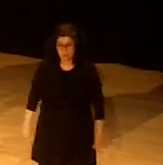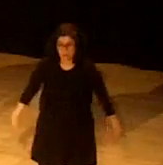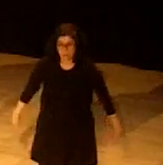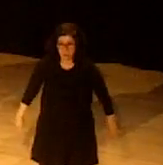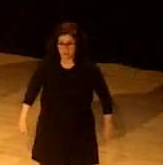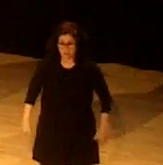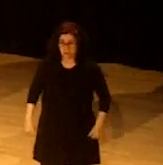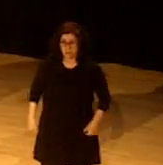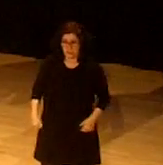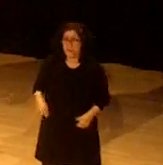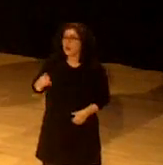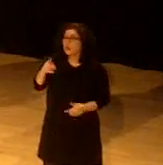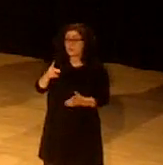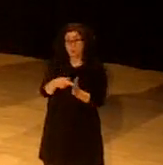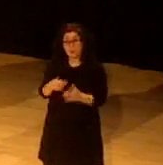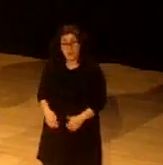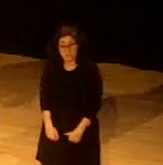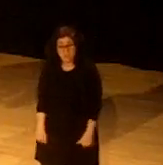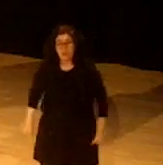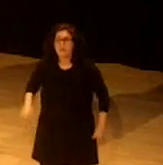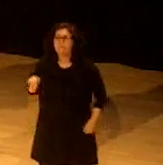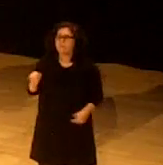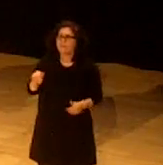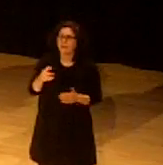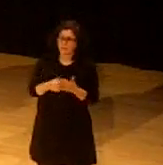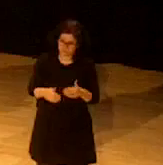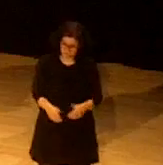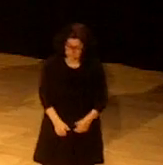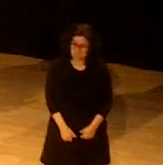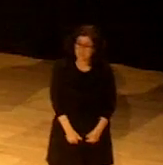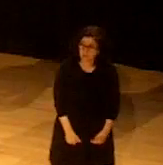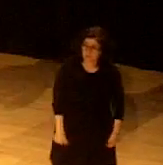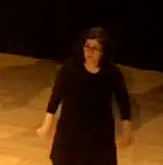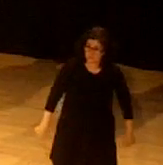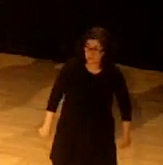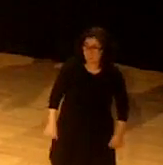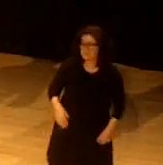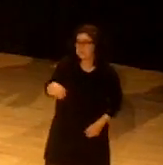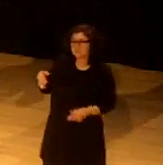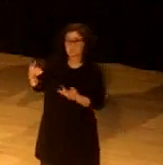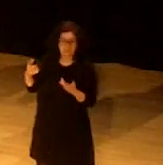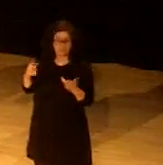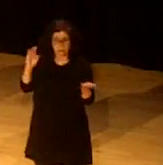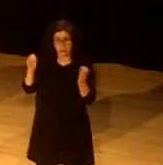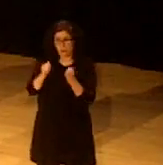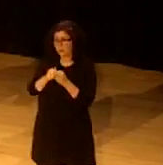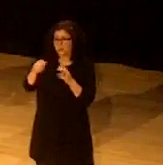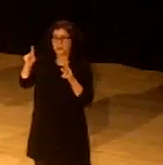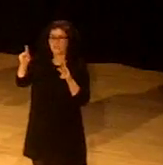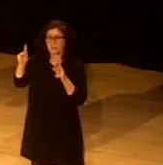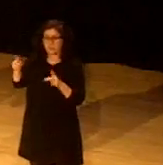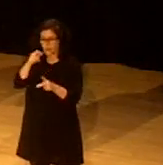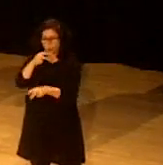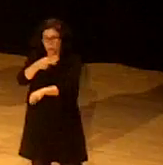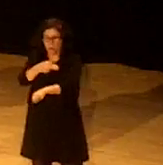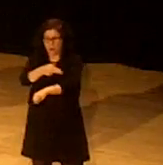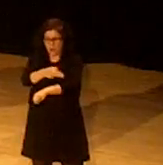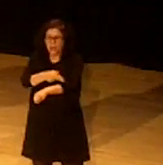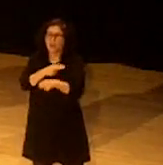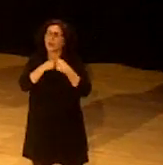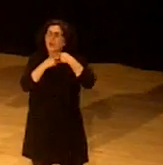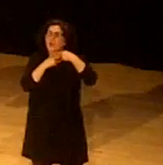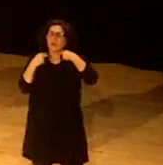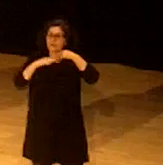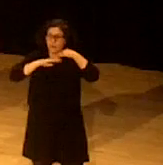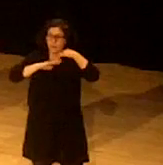amputee. Now, what's the difference between being a double leg amputee and being somebody who cuts their entire body off from the neck